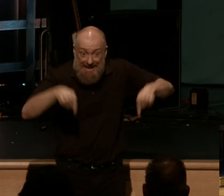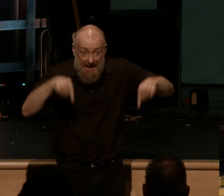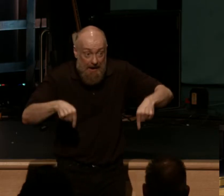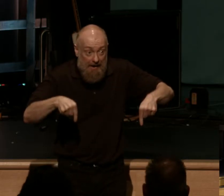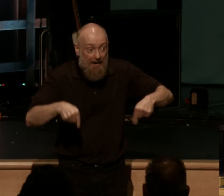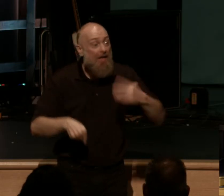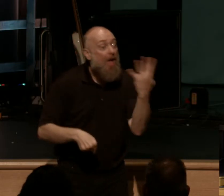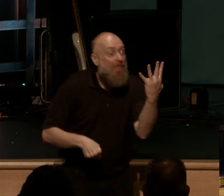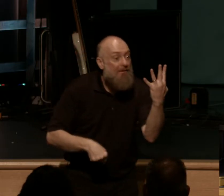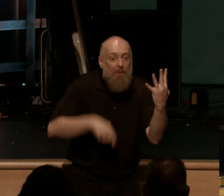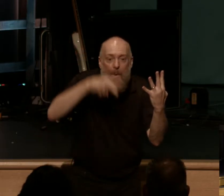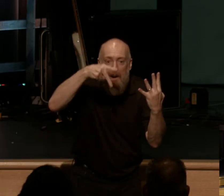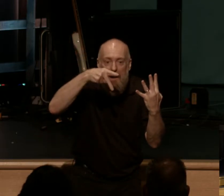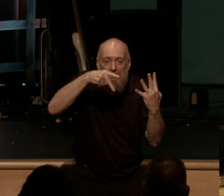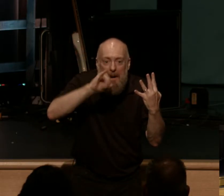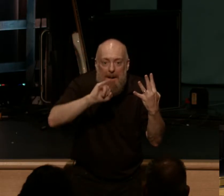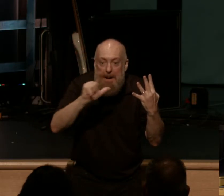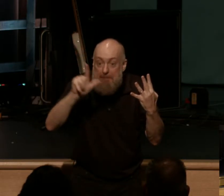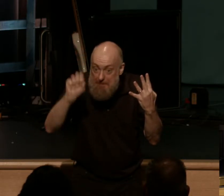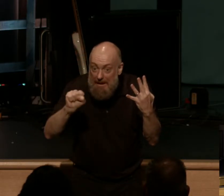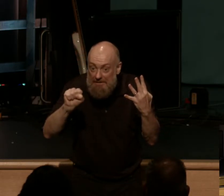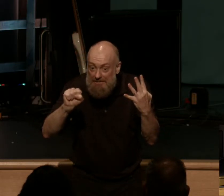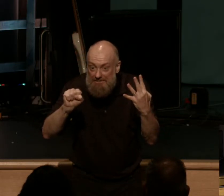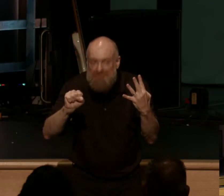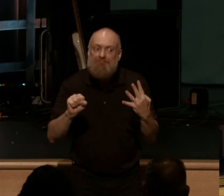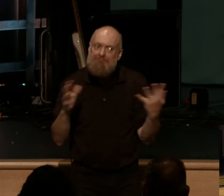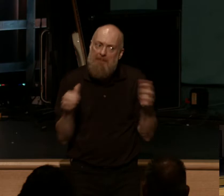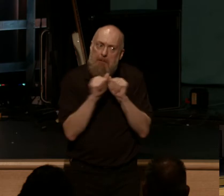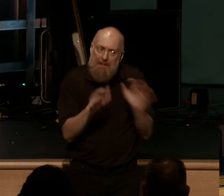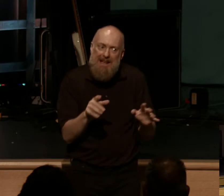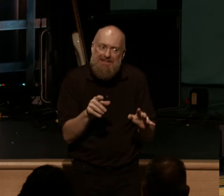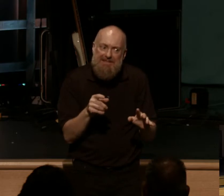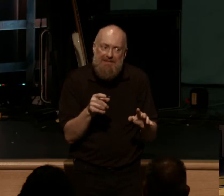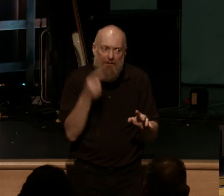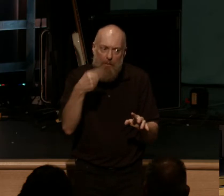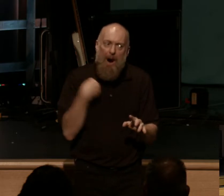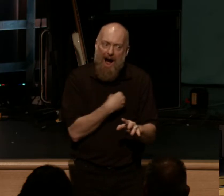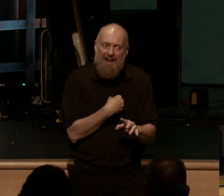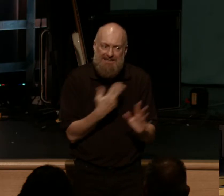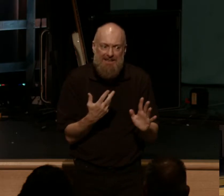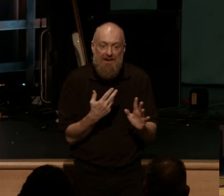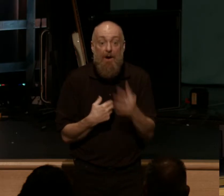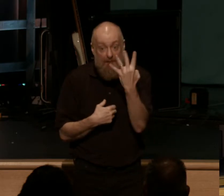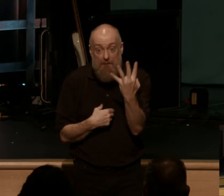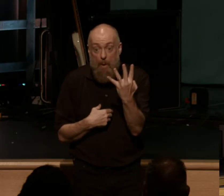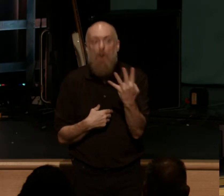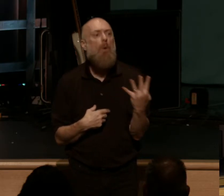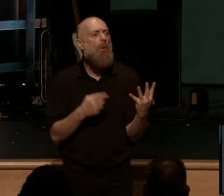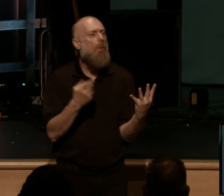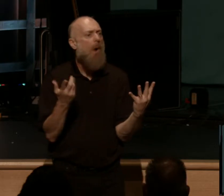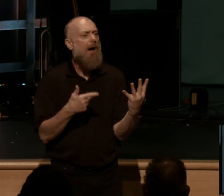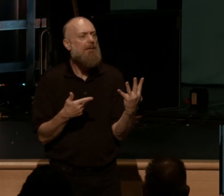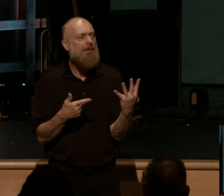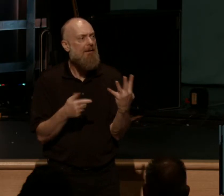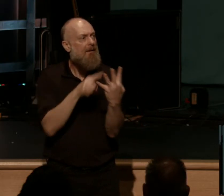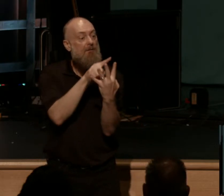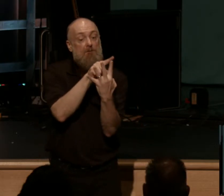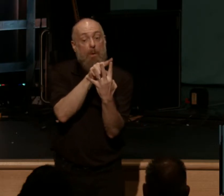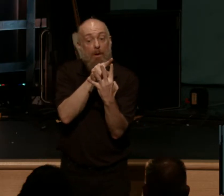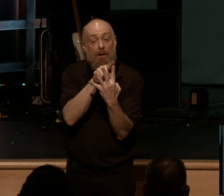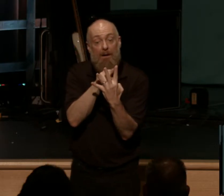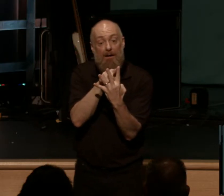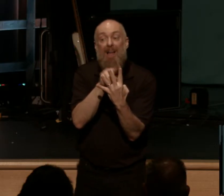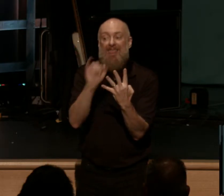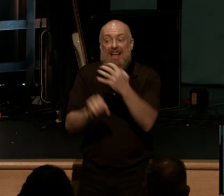four pillars of Hope Bible Church have always been such a blessing right from the beginning. The four pillars, what are they? The four pillars are